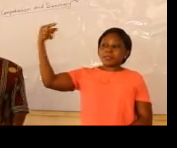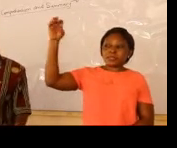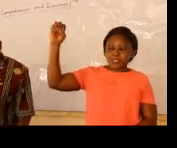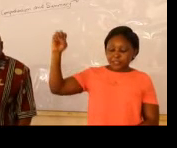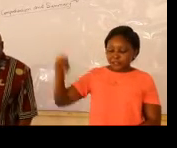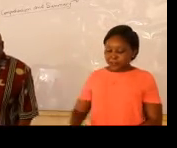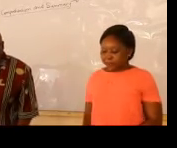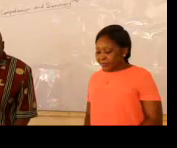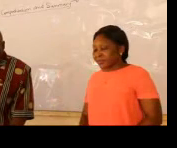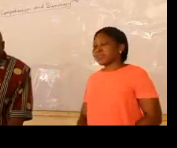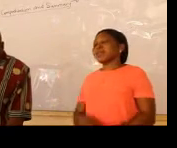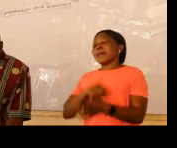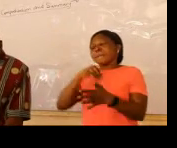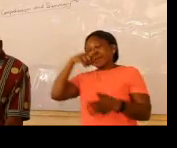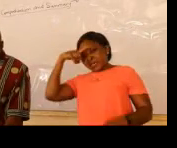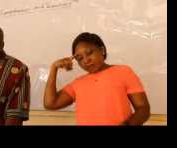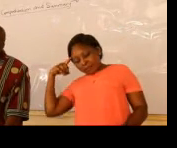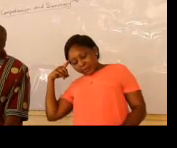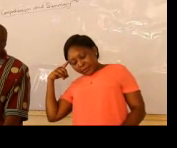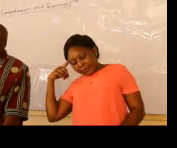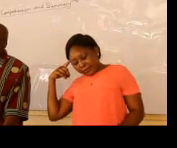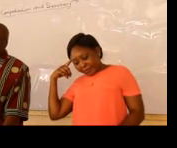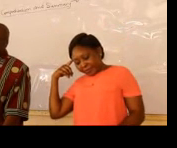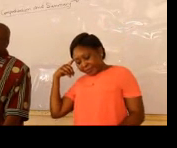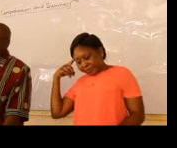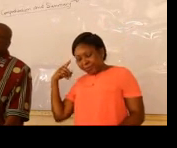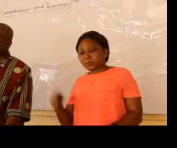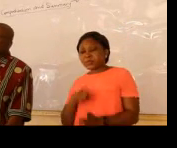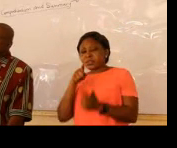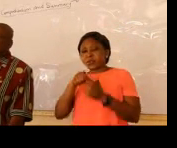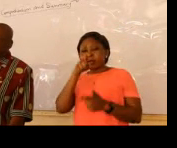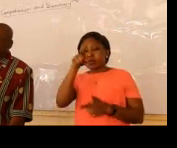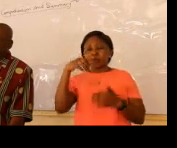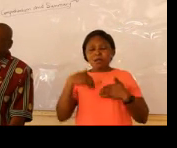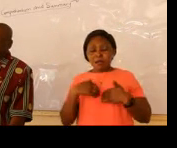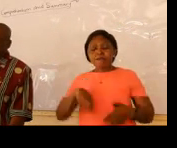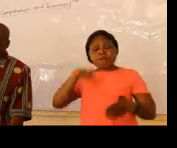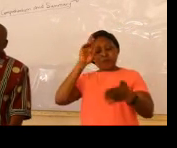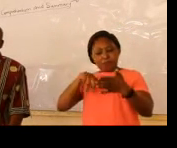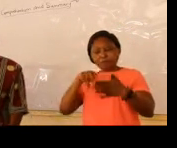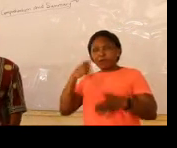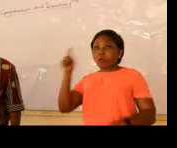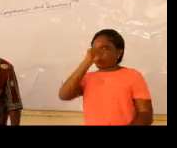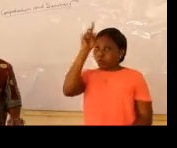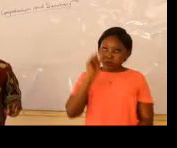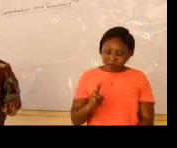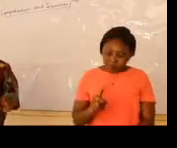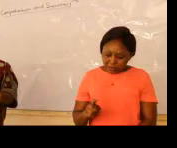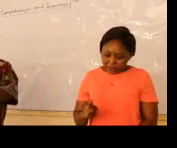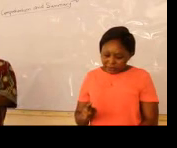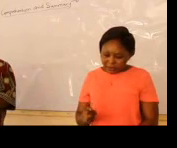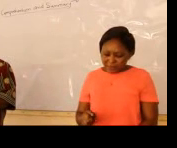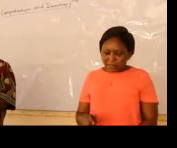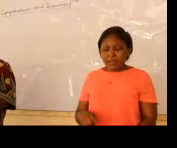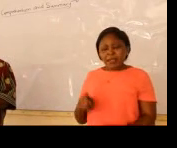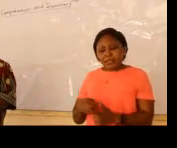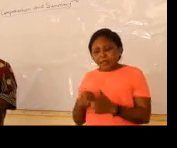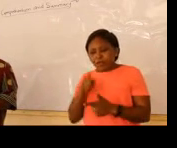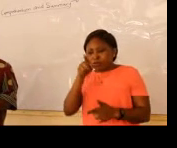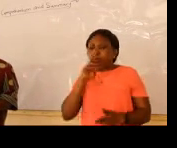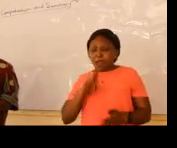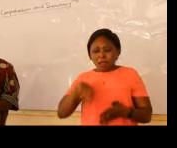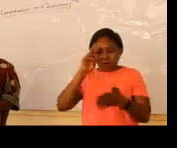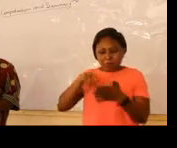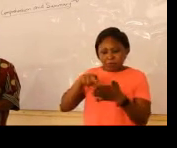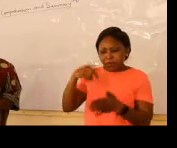passage. This is because when you have read the questions, when you are reading the